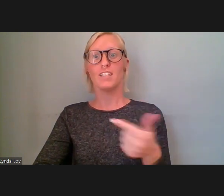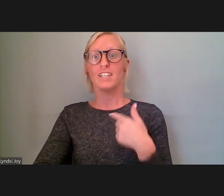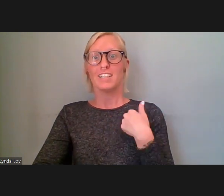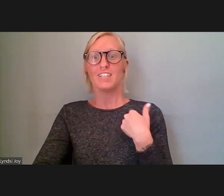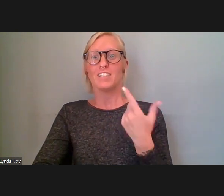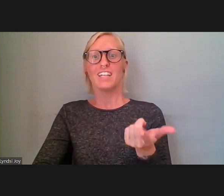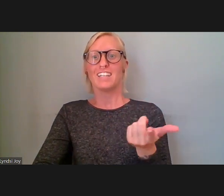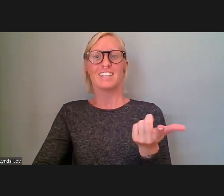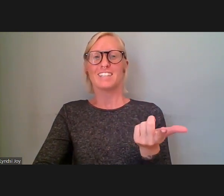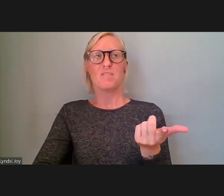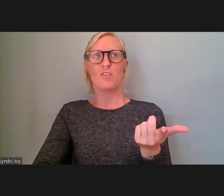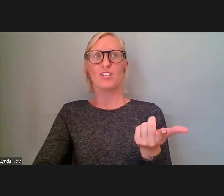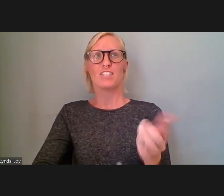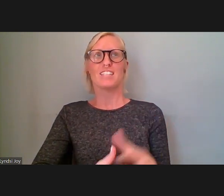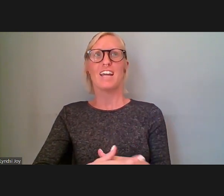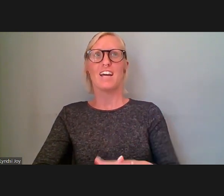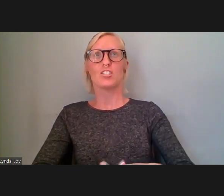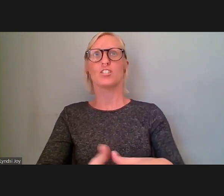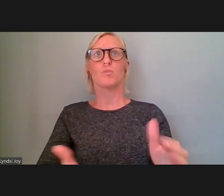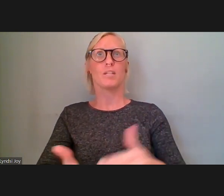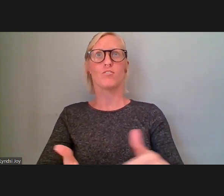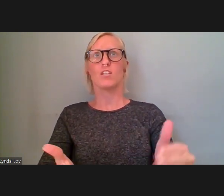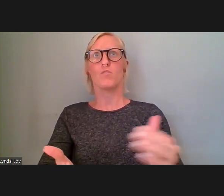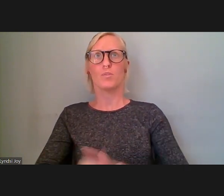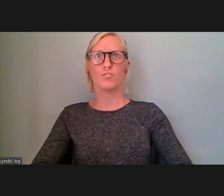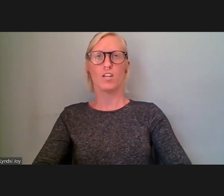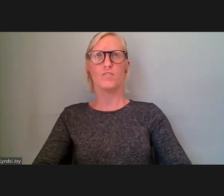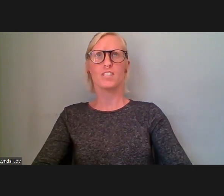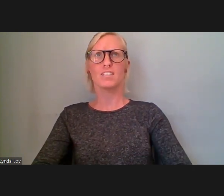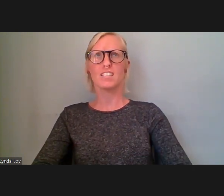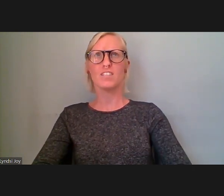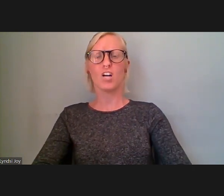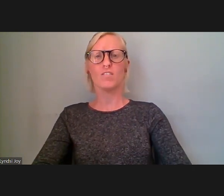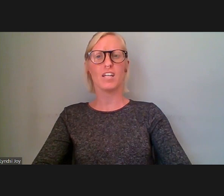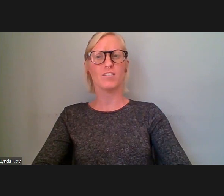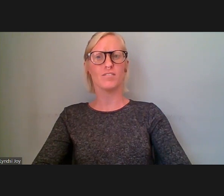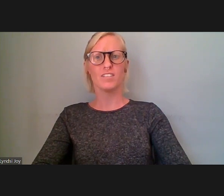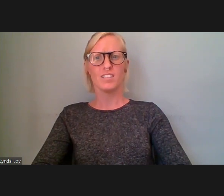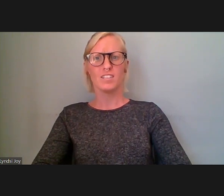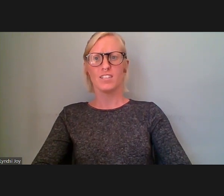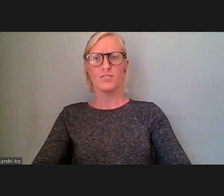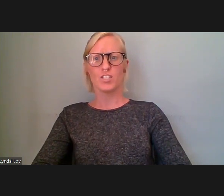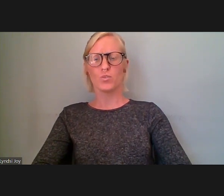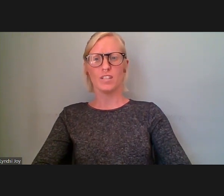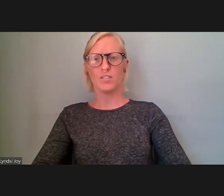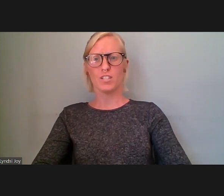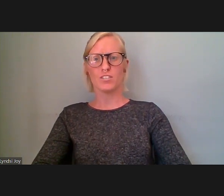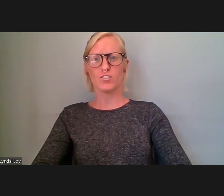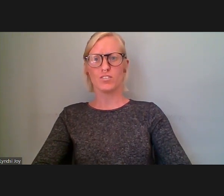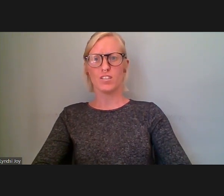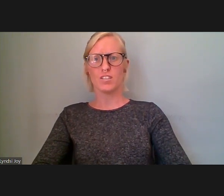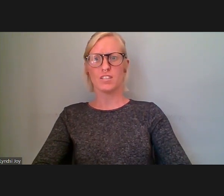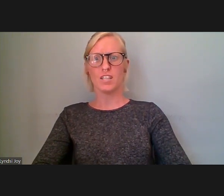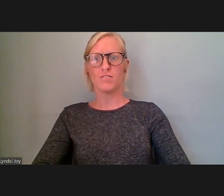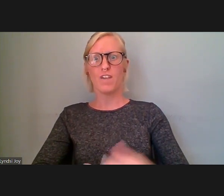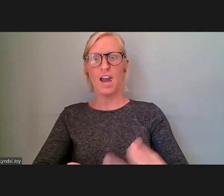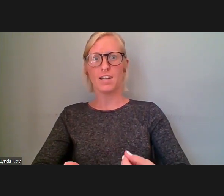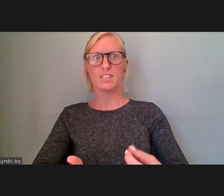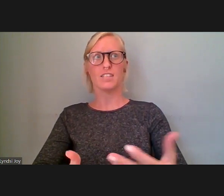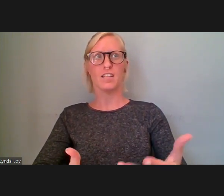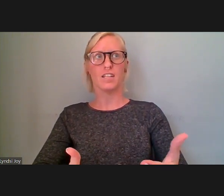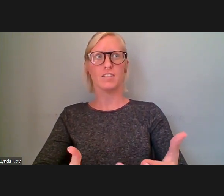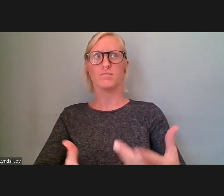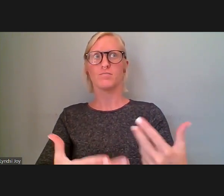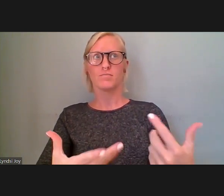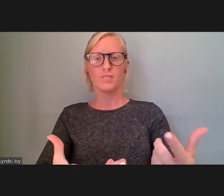herself. Even like in the same questions that I had, she just repeats herself. It doesn't involve a lot of visual language. It's like